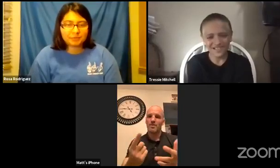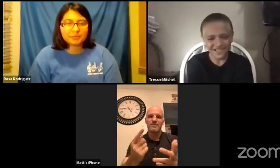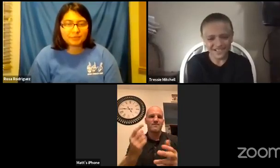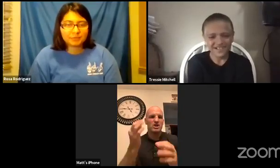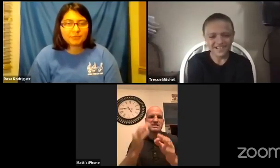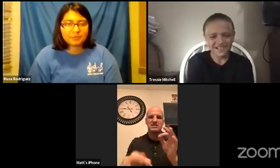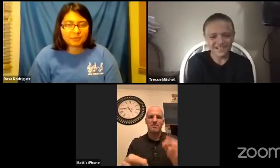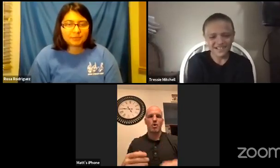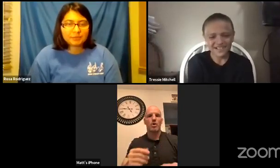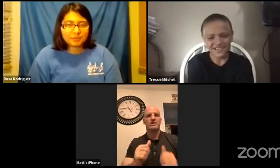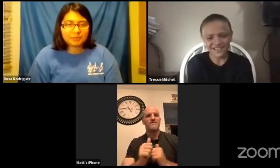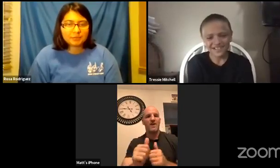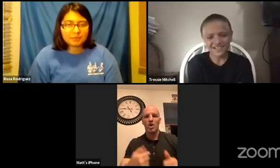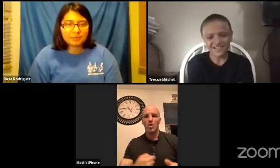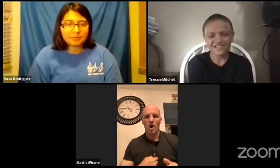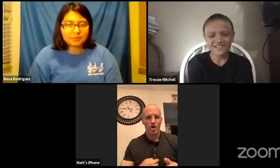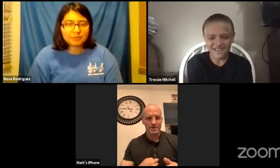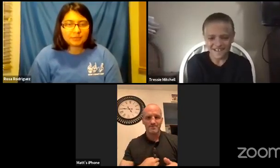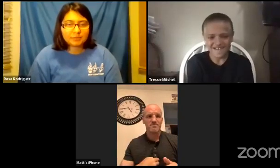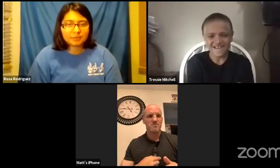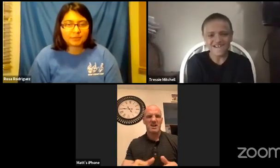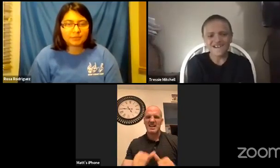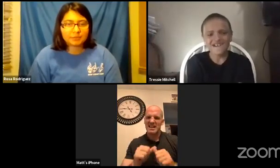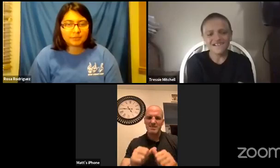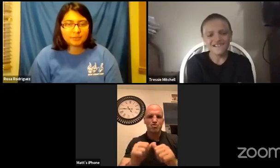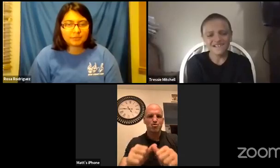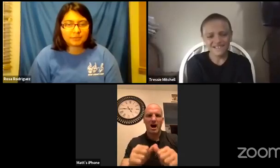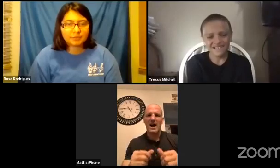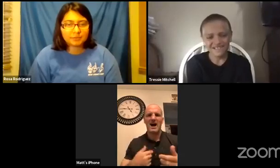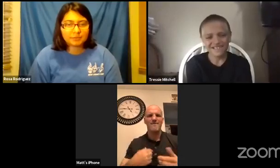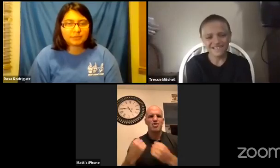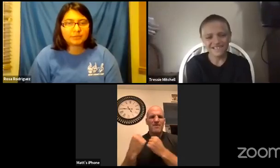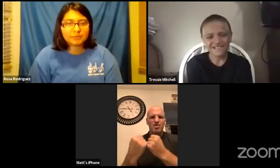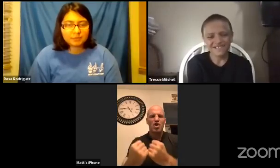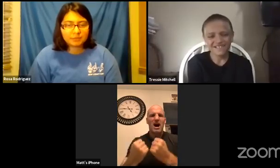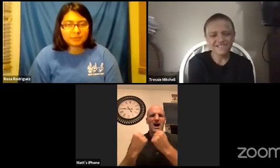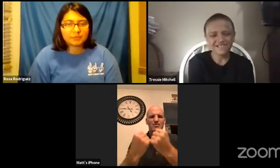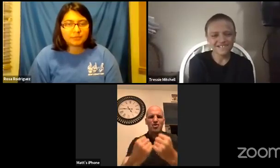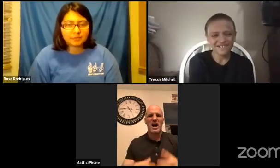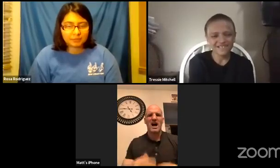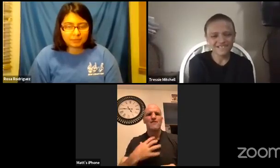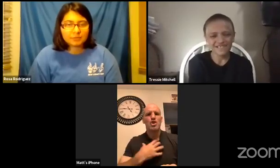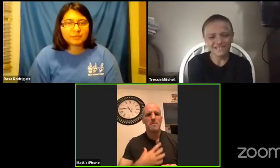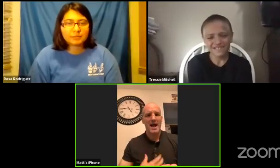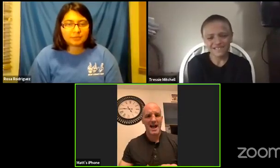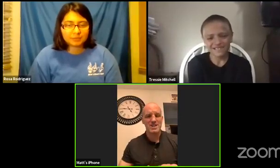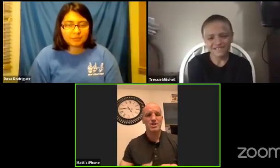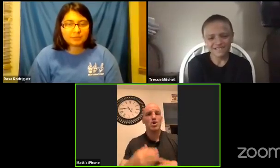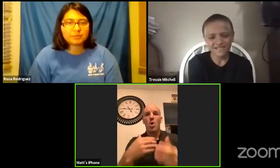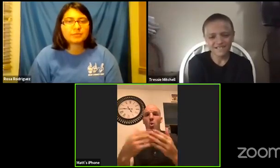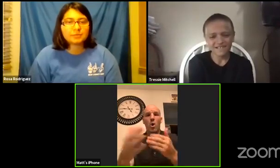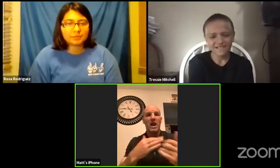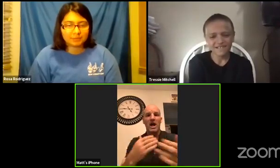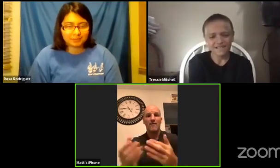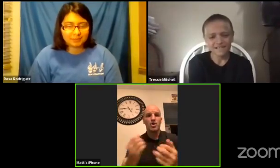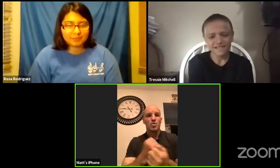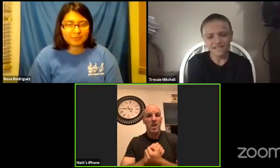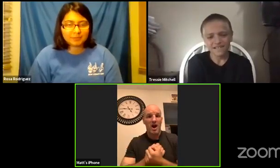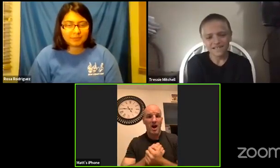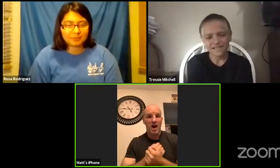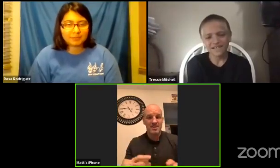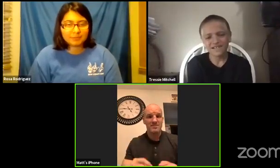perfect. But I'm telling you, it's very simple. Follow your heart. You know, use your